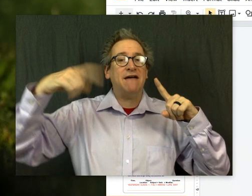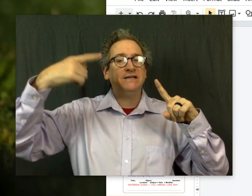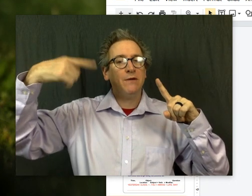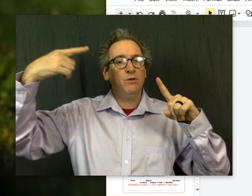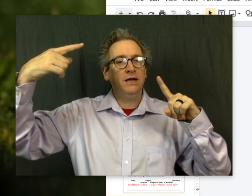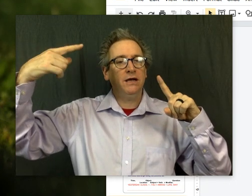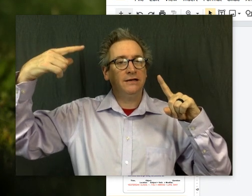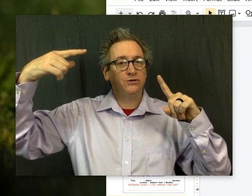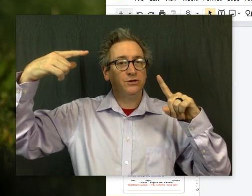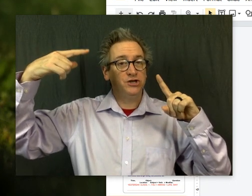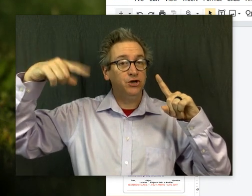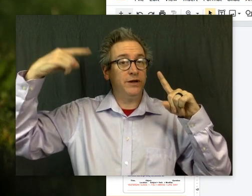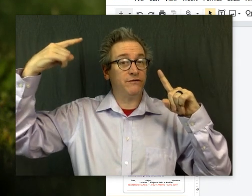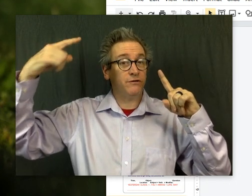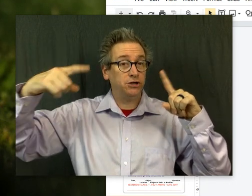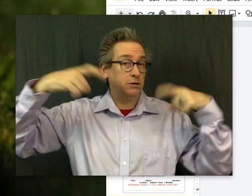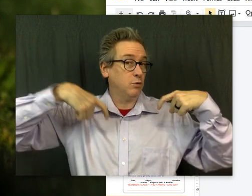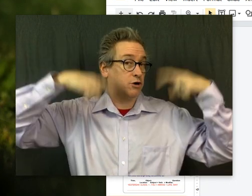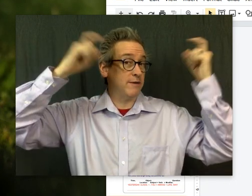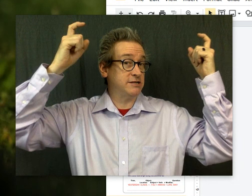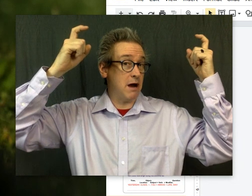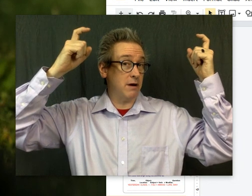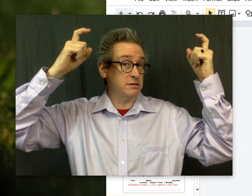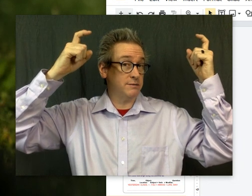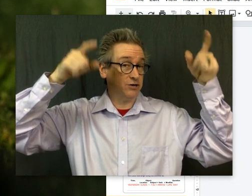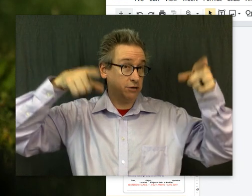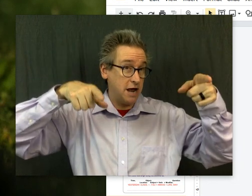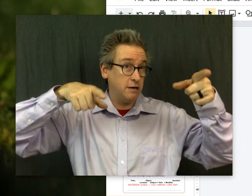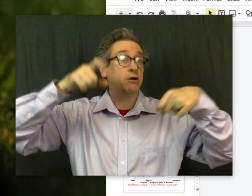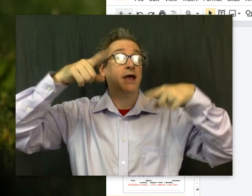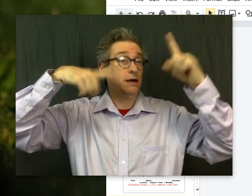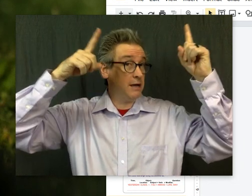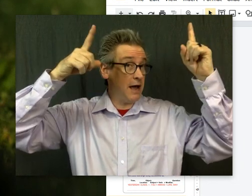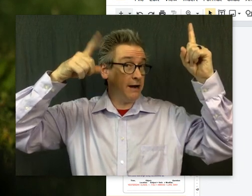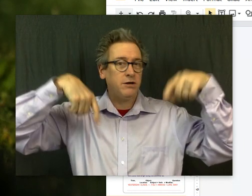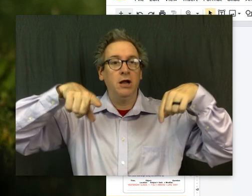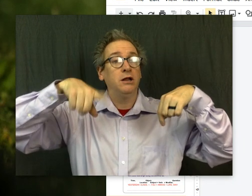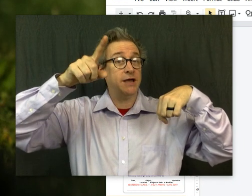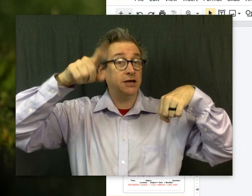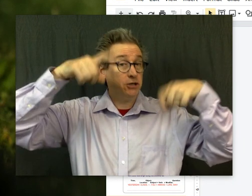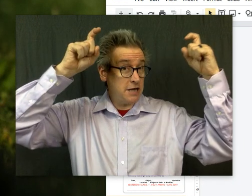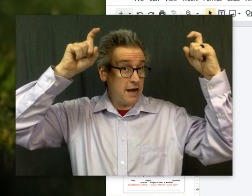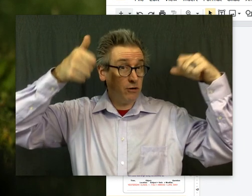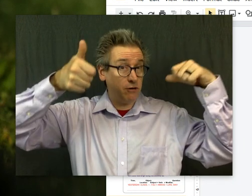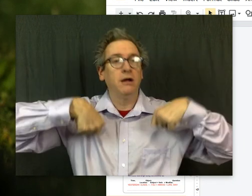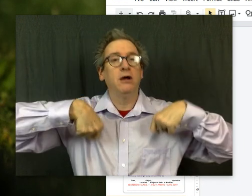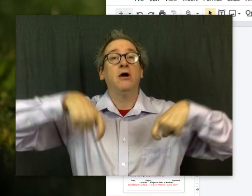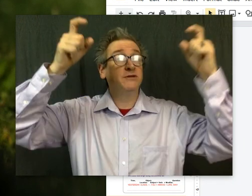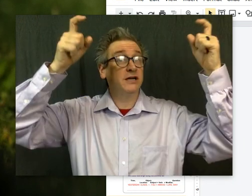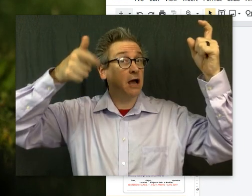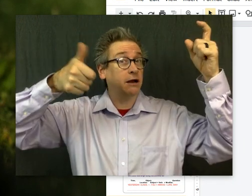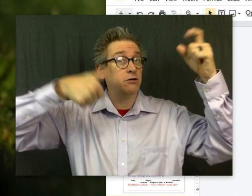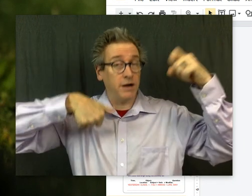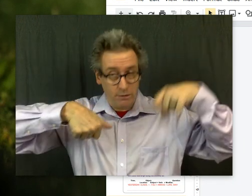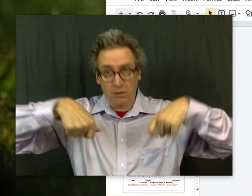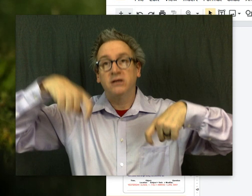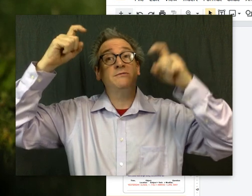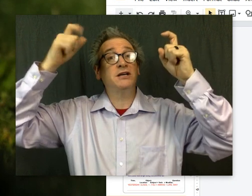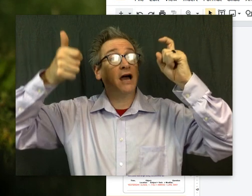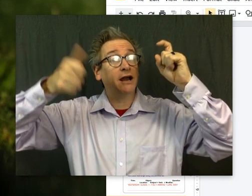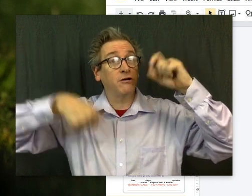again, every time we introduce new information, we're going to raise our eyebrows. Make sure, got it? Okay, got it. Yeah. Location, got it? Great. Object, got it?